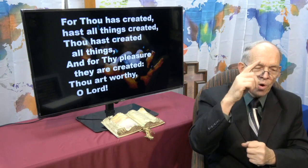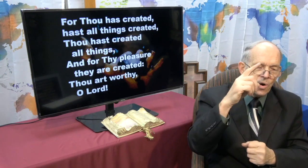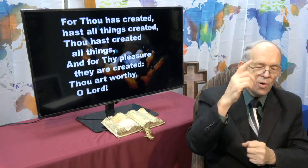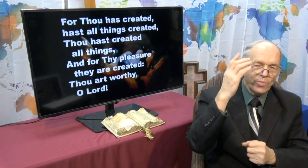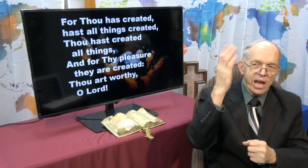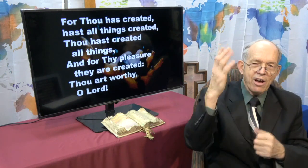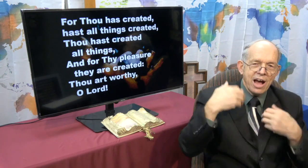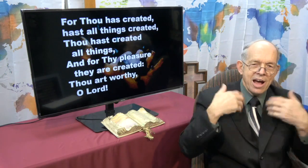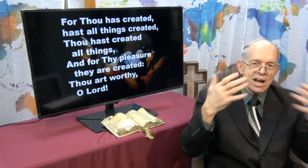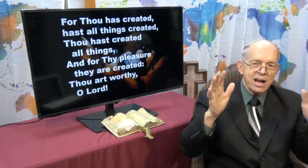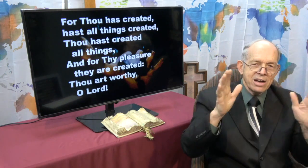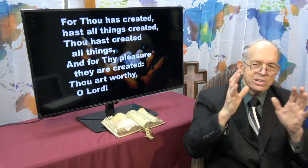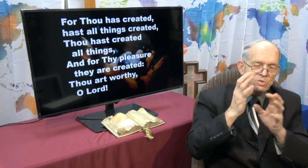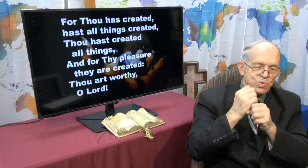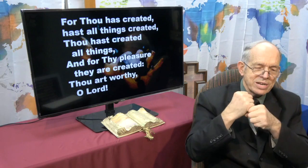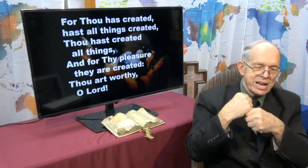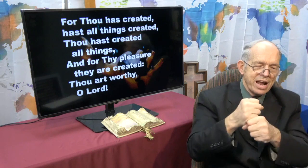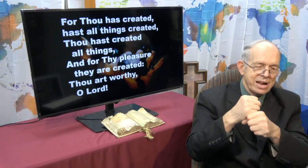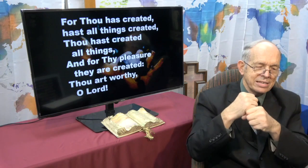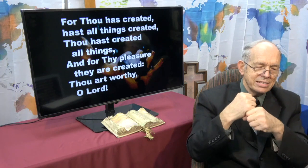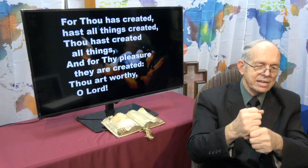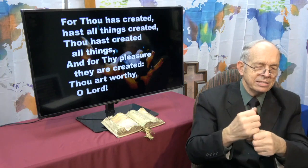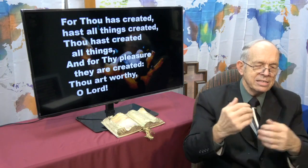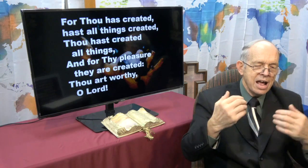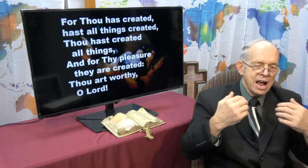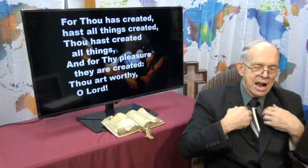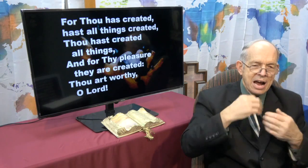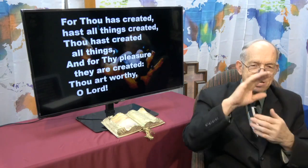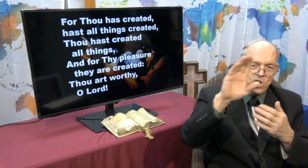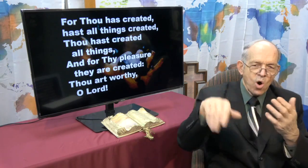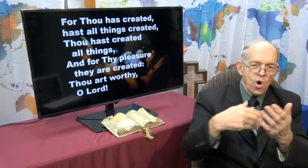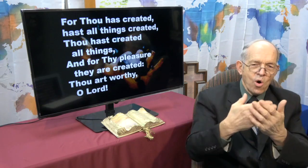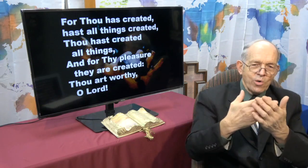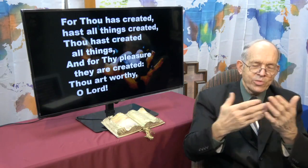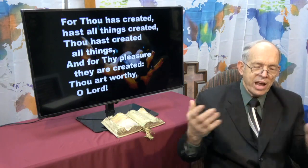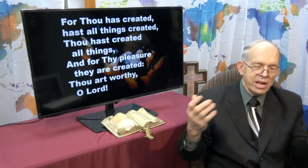For thou hast redeemed, and all things